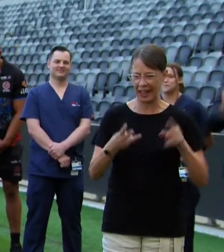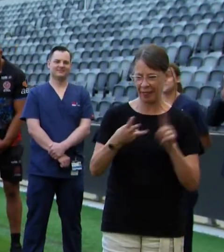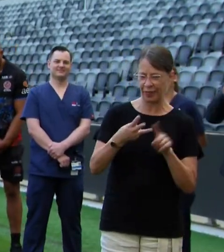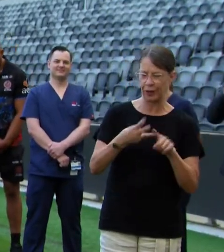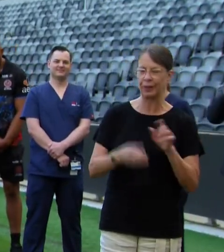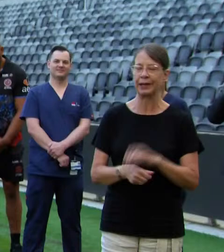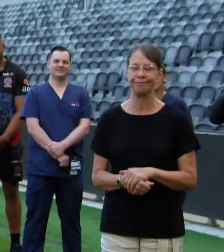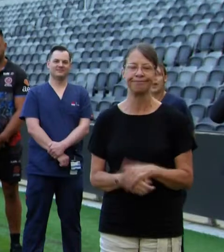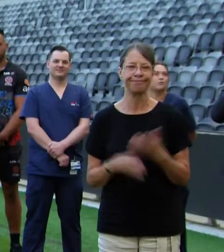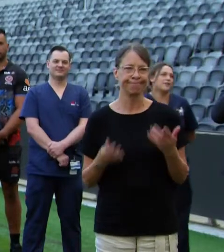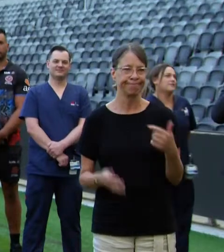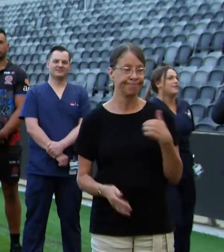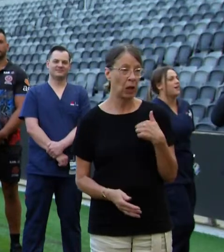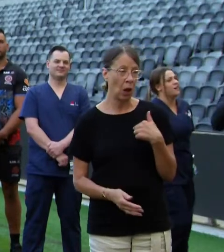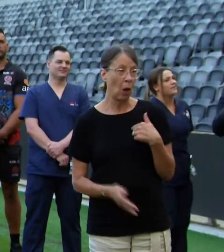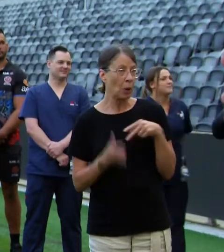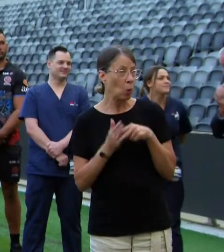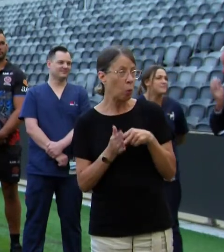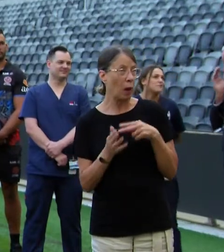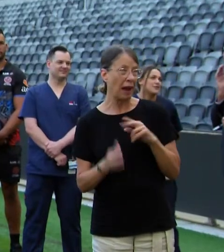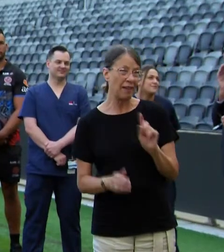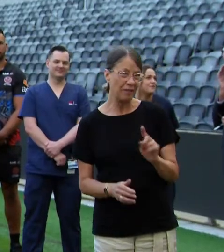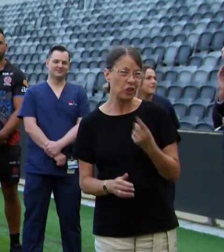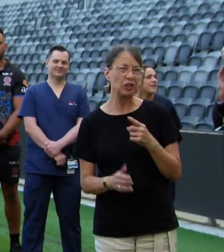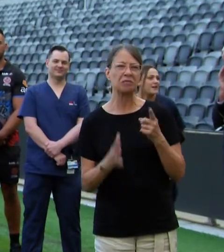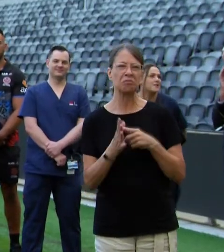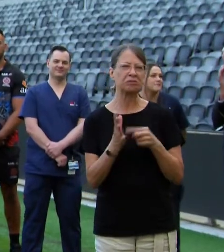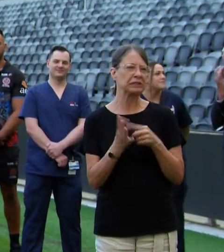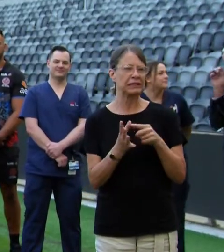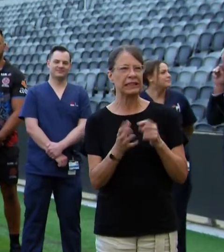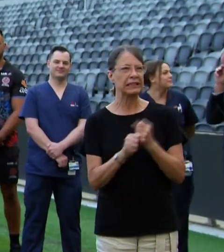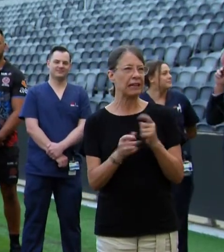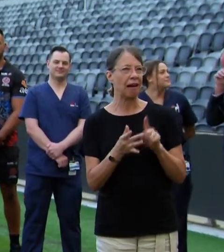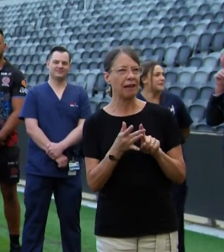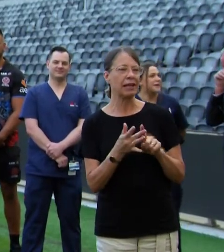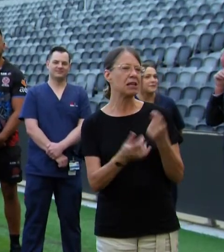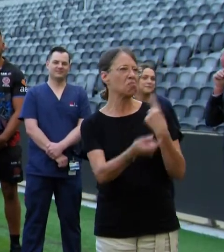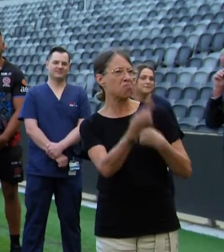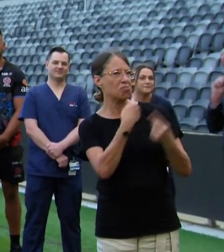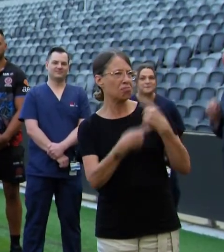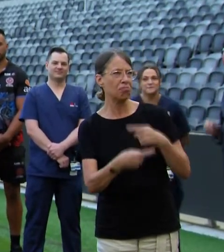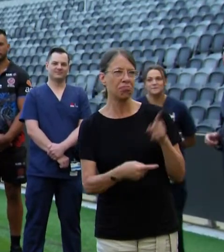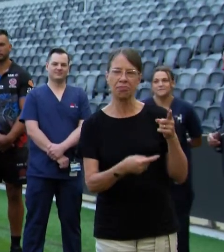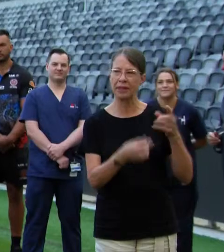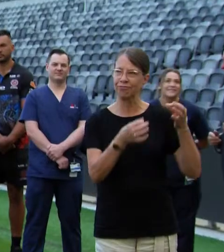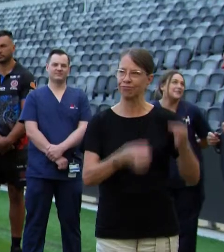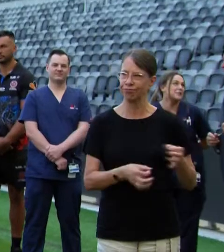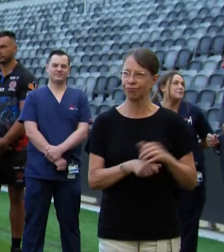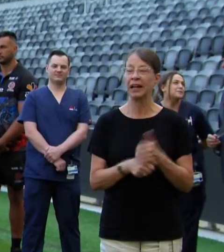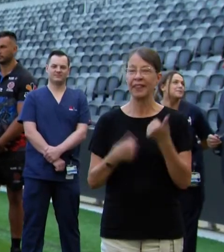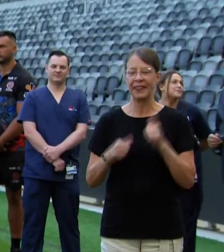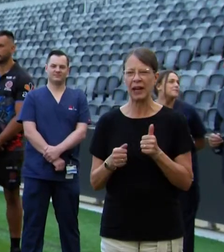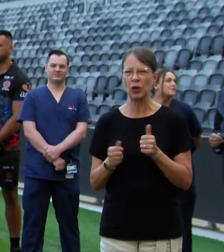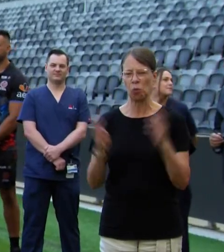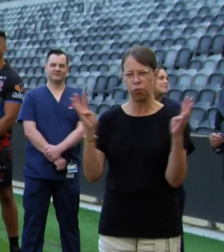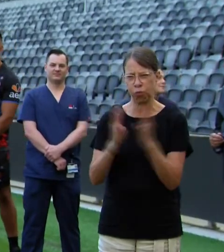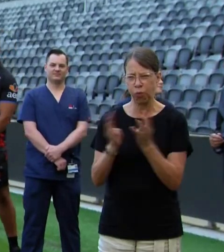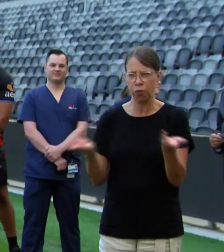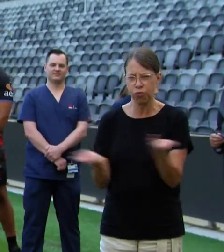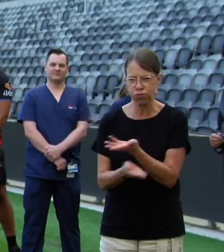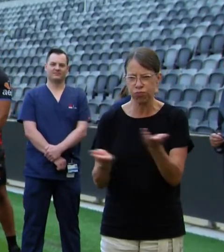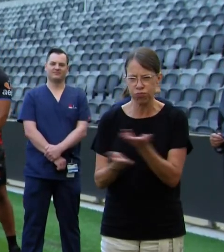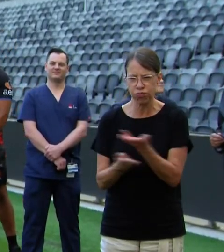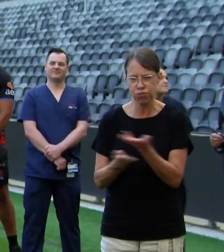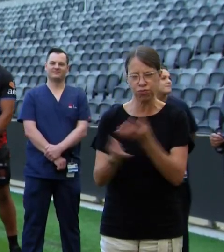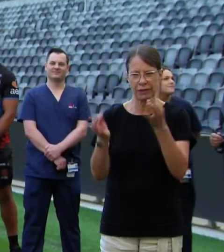and then the New South Wales government will obviously consider that advice and make determinations off the back of it. Now, ultimately,